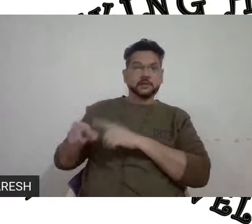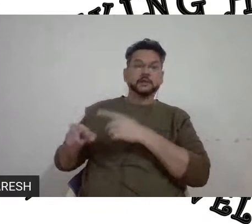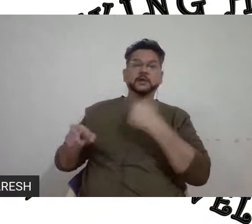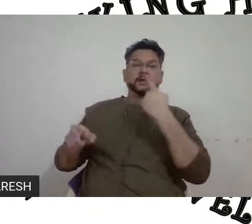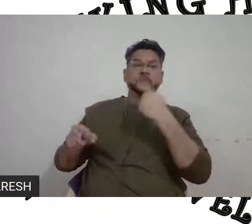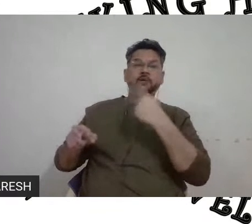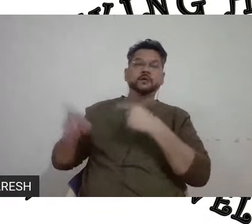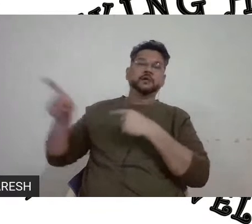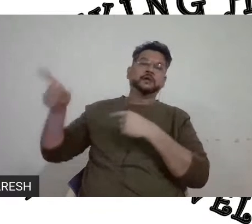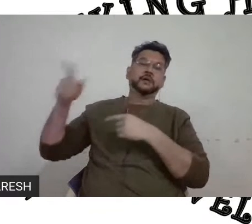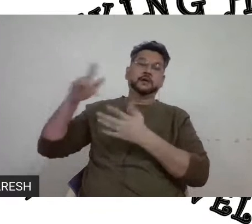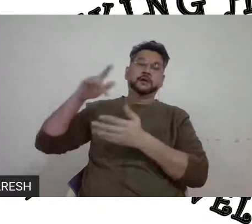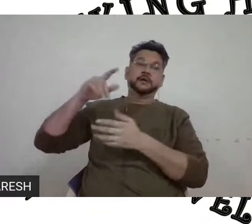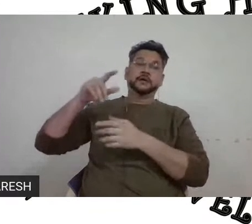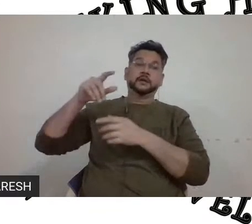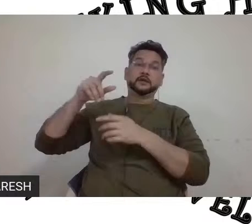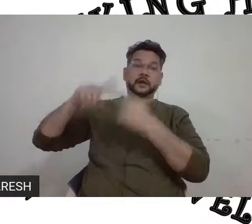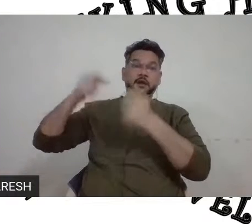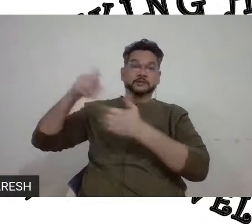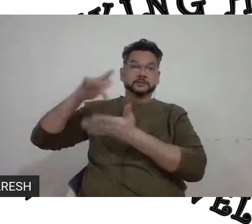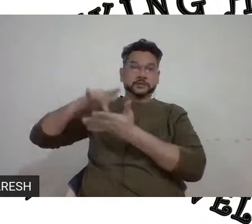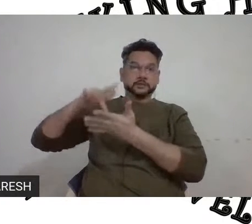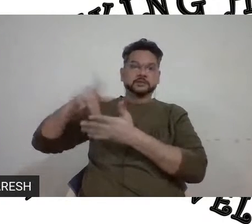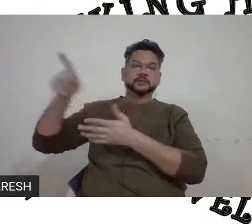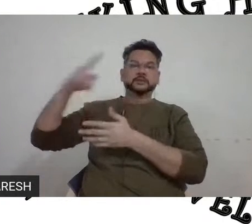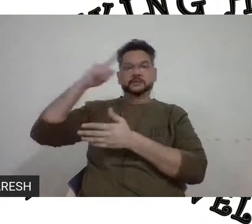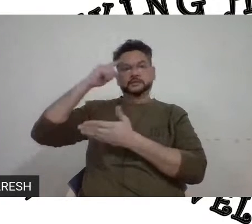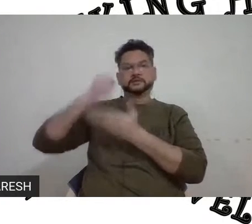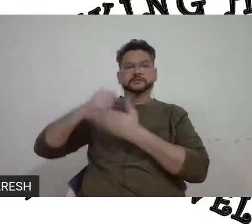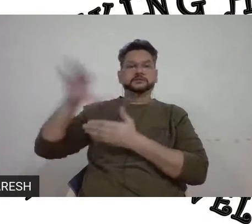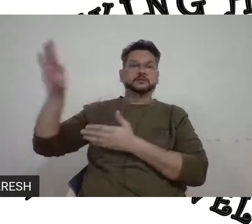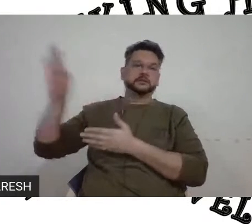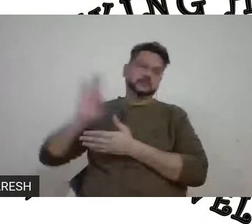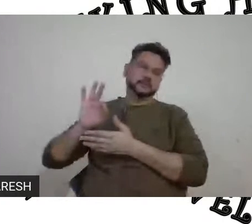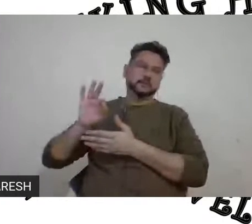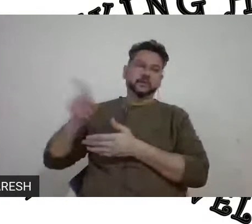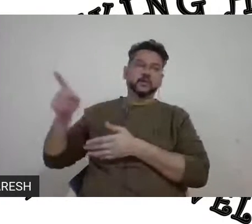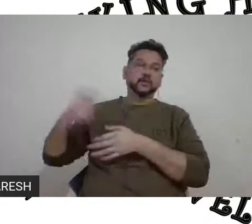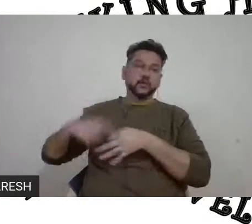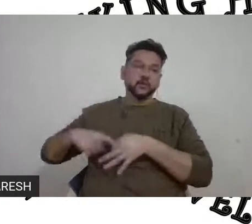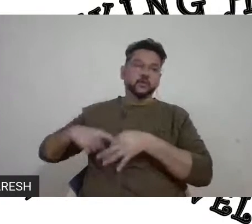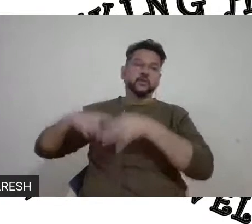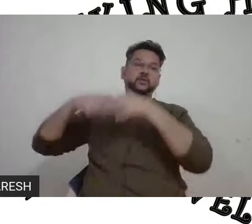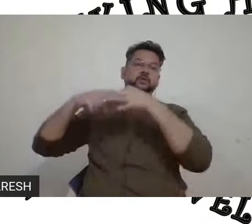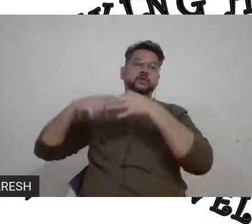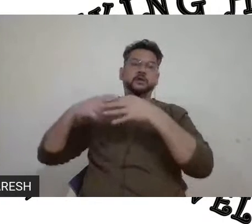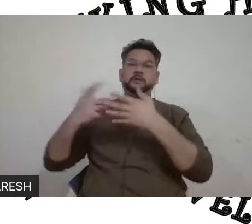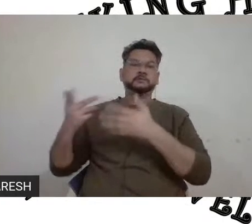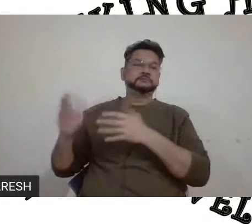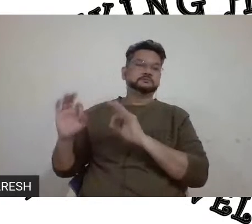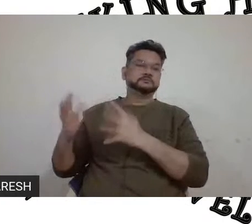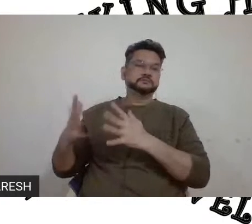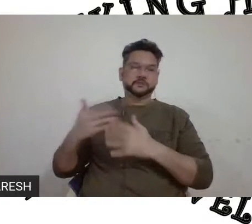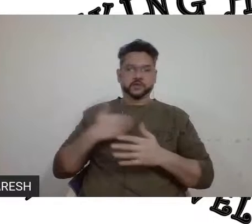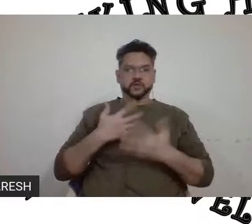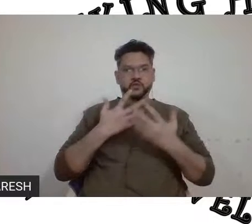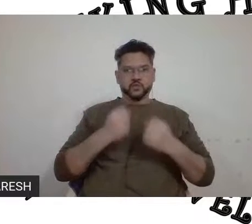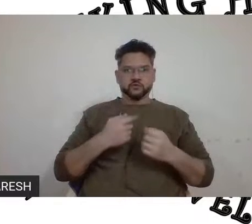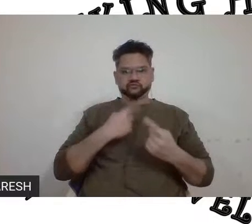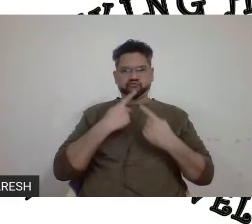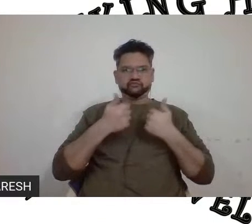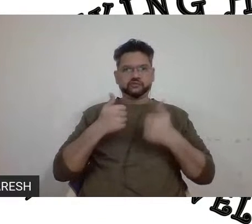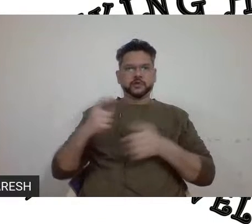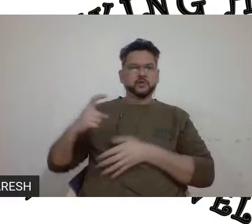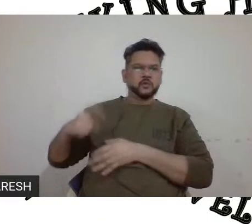and then the quality of the scribe might not be of a quality that you need to be. So these are certain challenges,